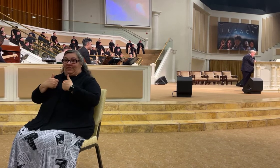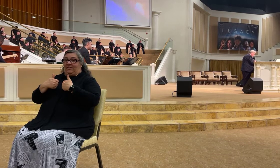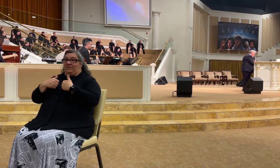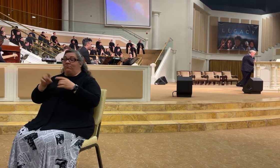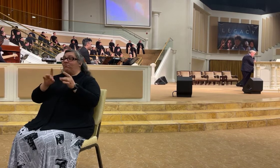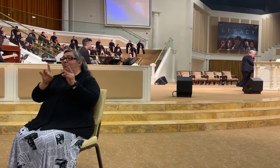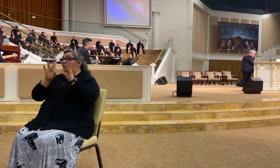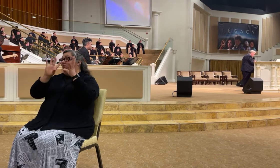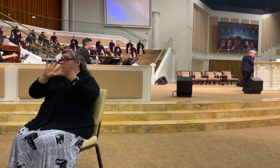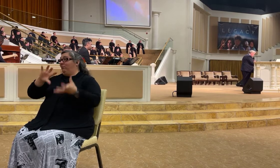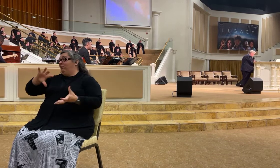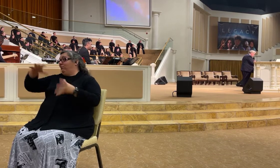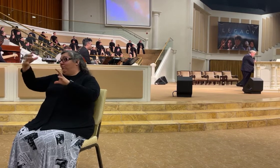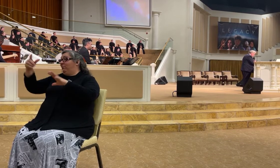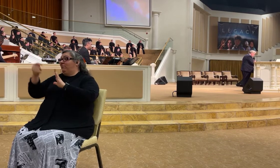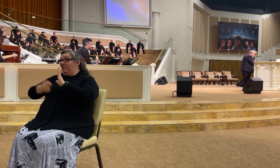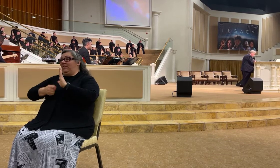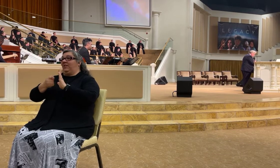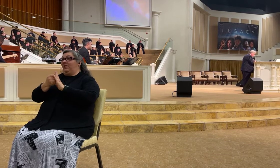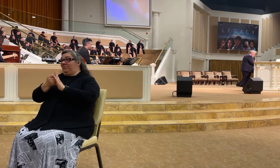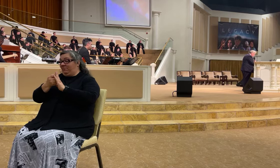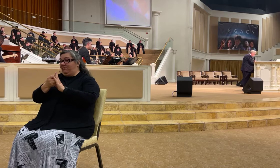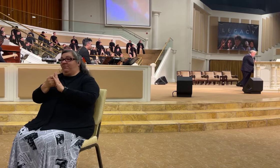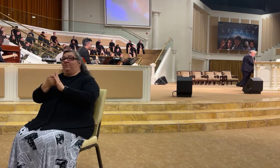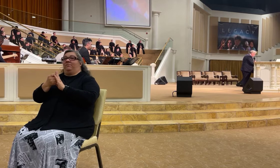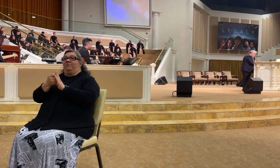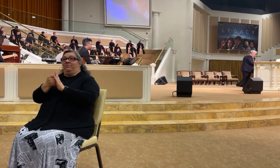tumultuous times,